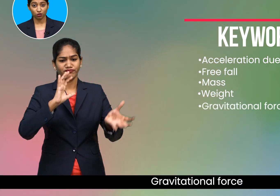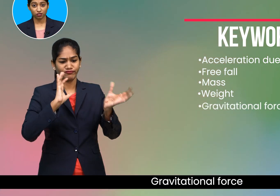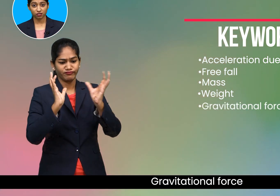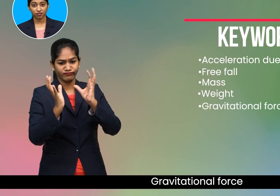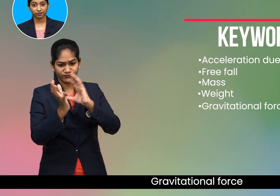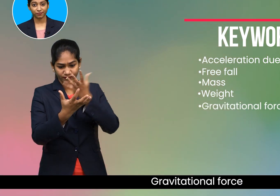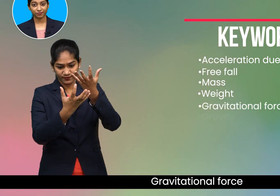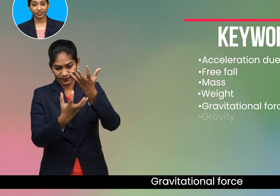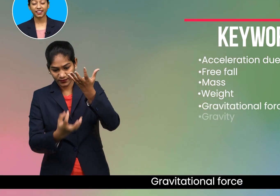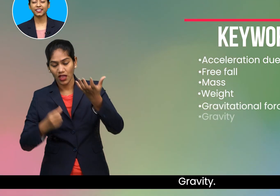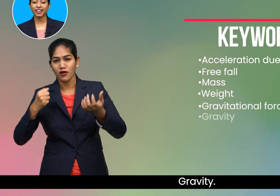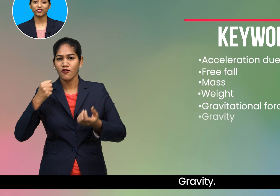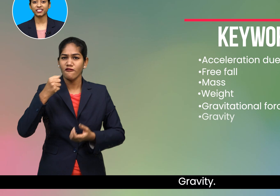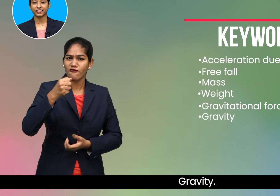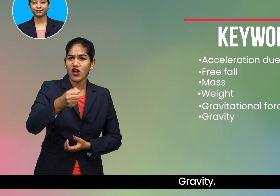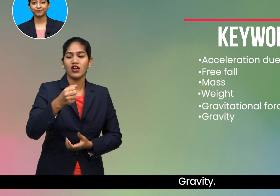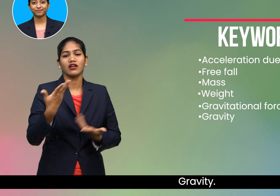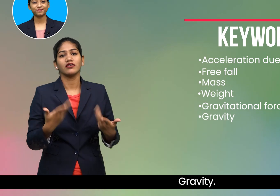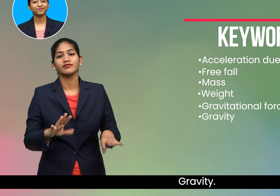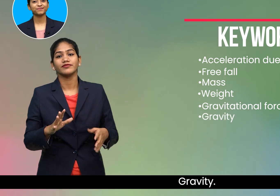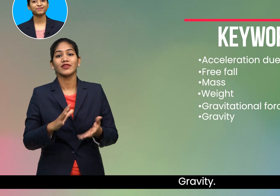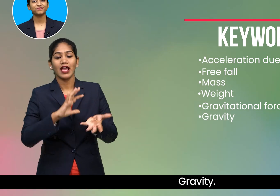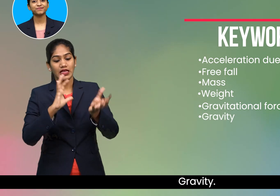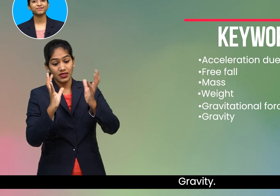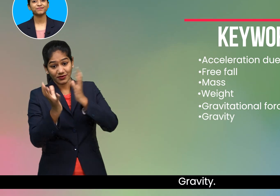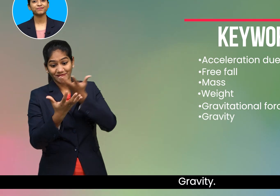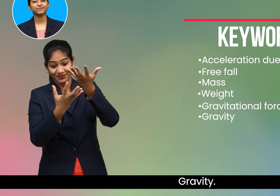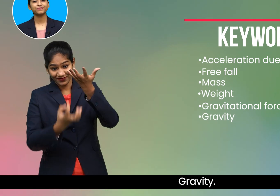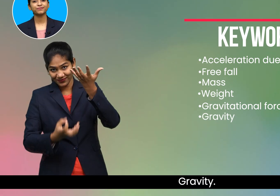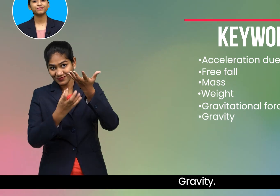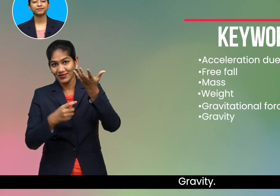gravitational force, gravity.